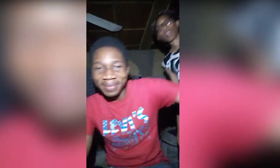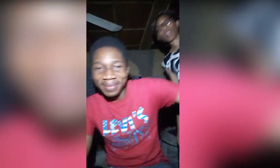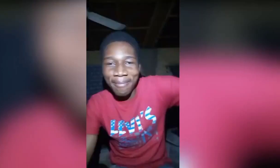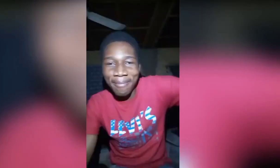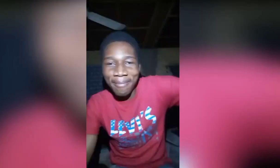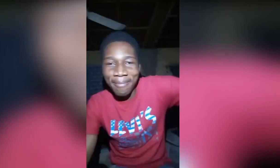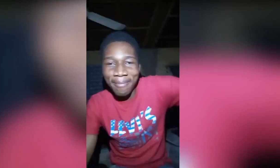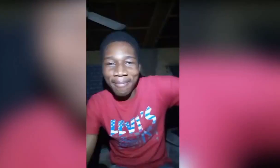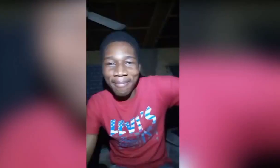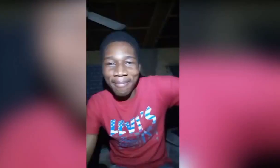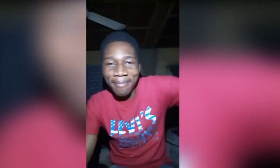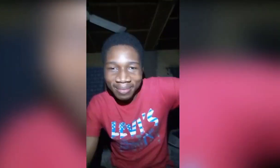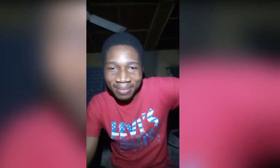Okay, Charles, let's go. Letter U.